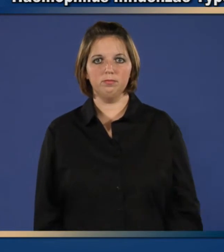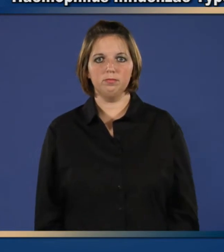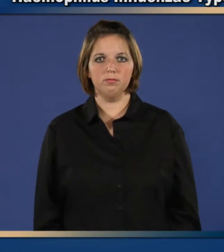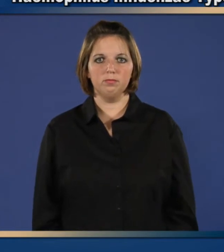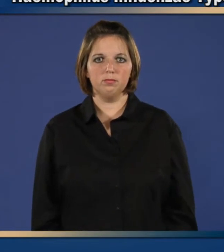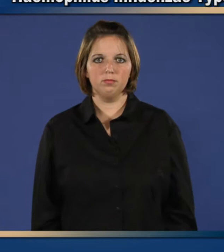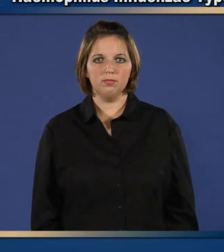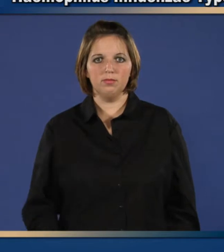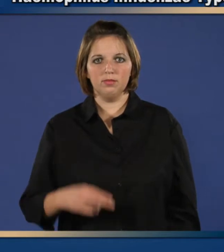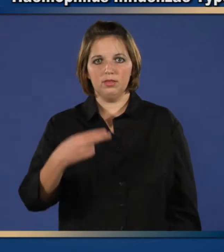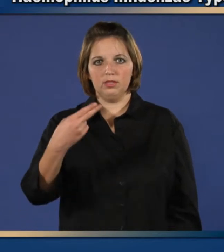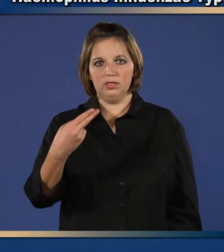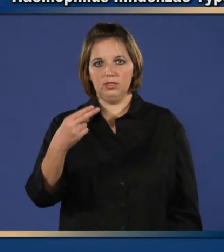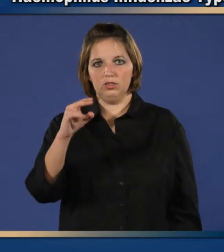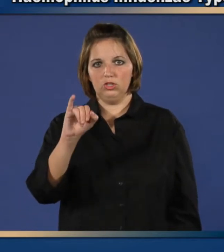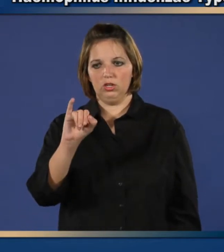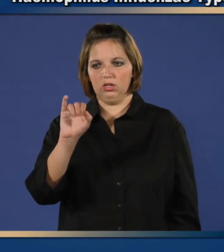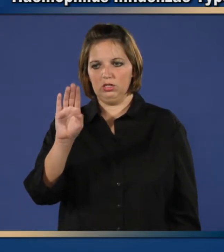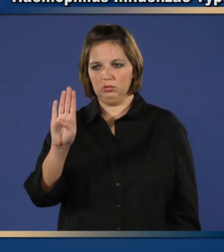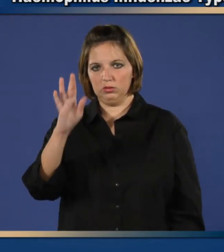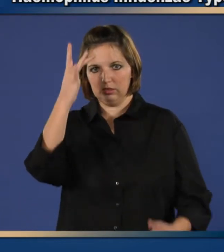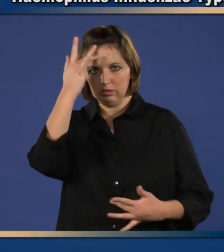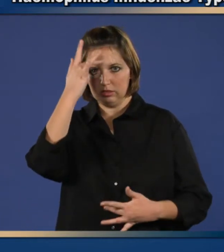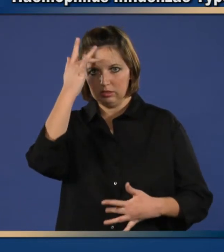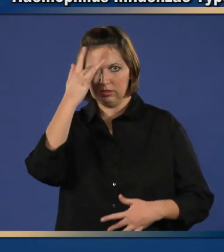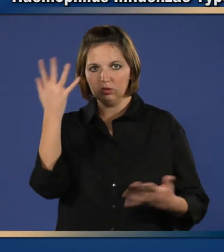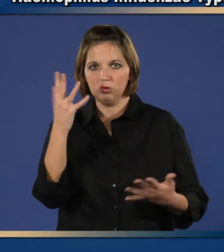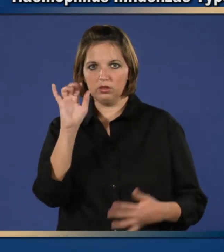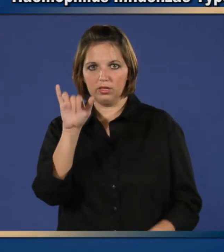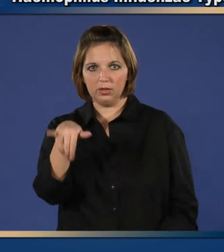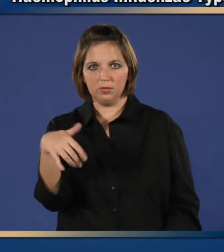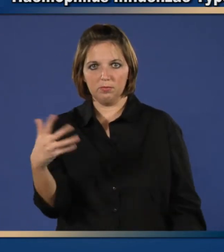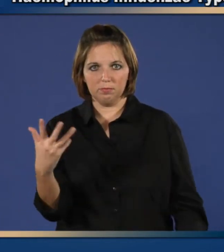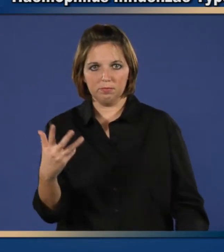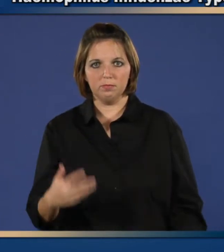1. What is Hib disease?